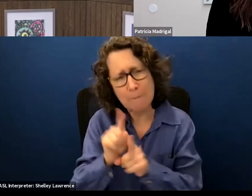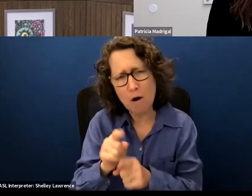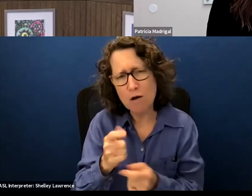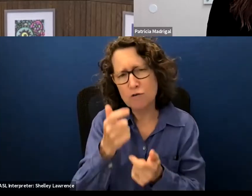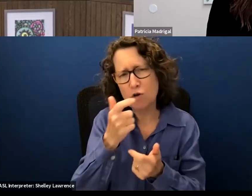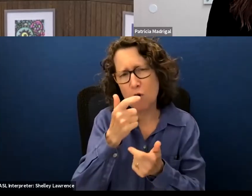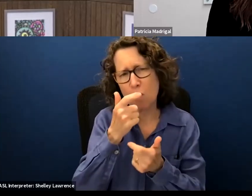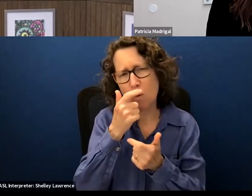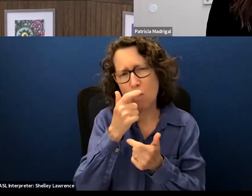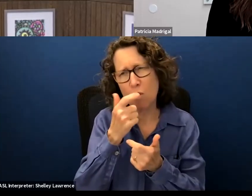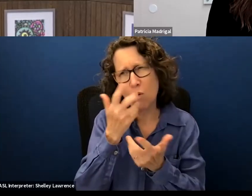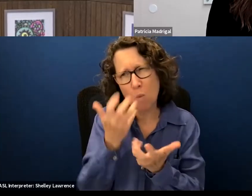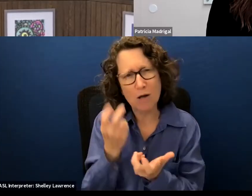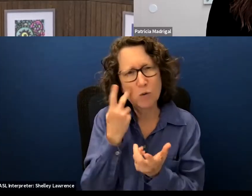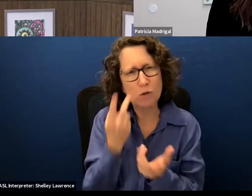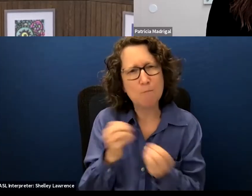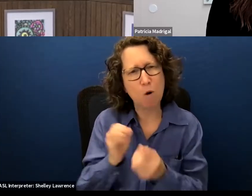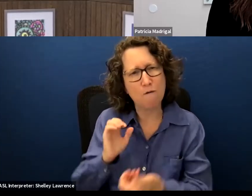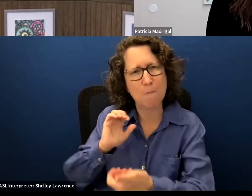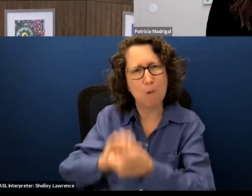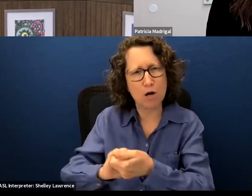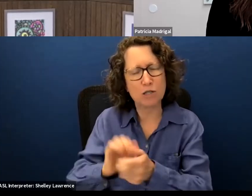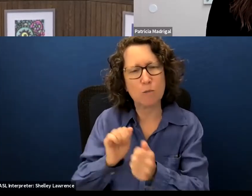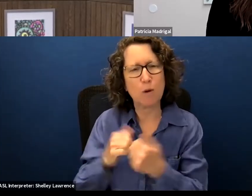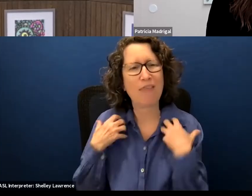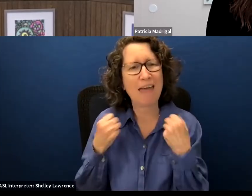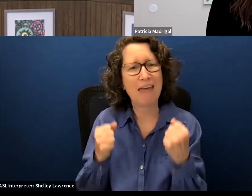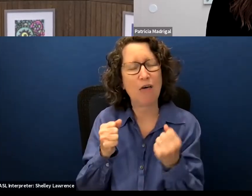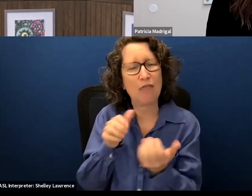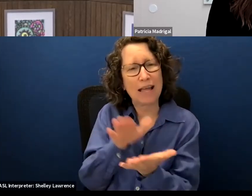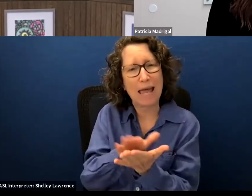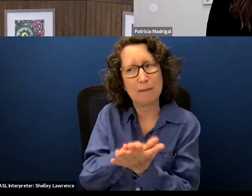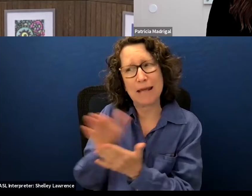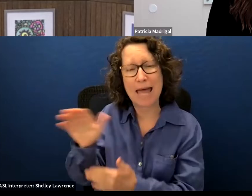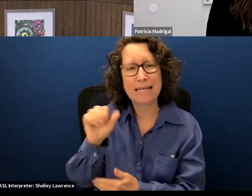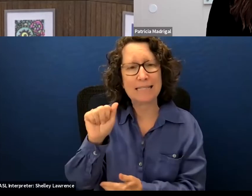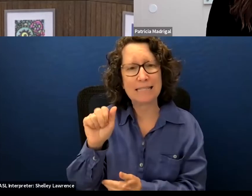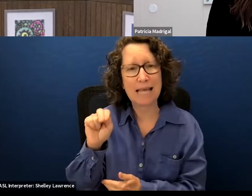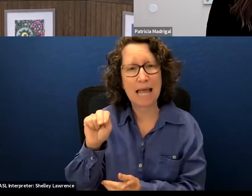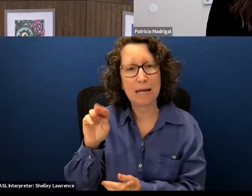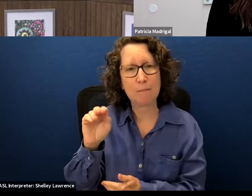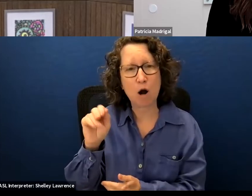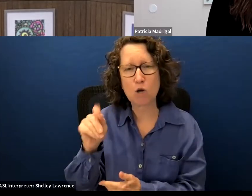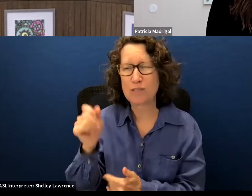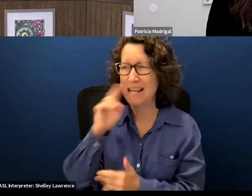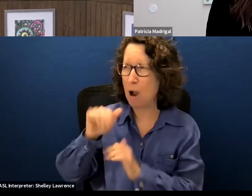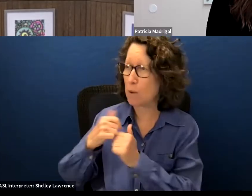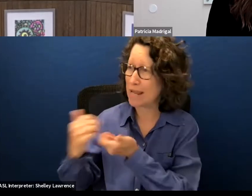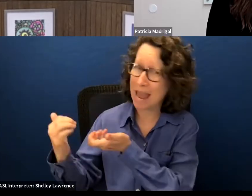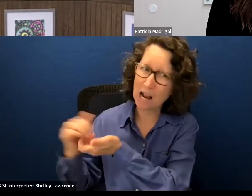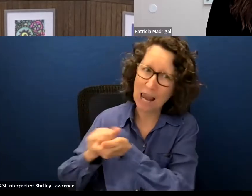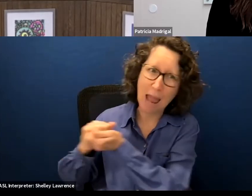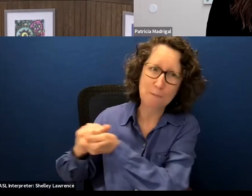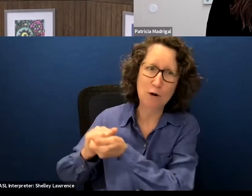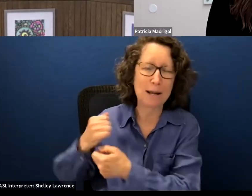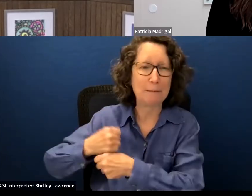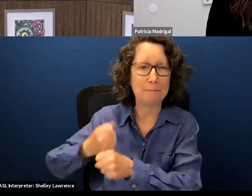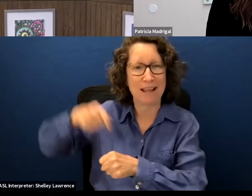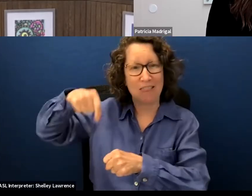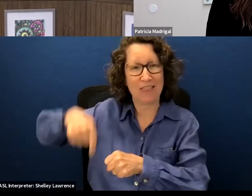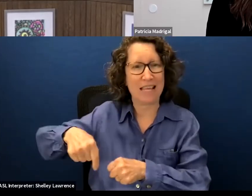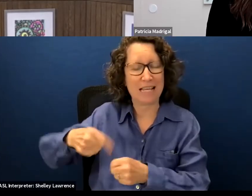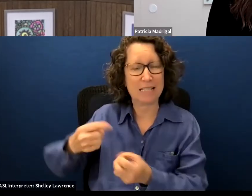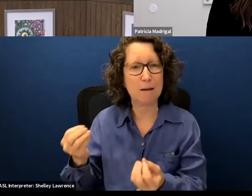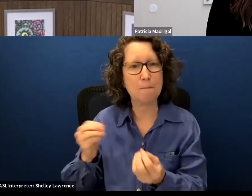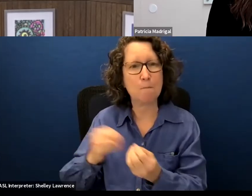interested to see more of a partnership with the Health Academy at San Marcos and see how we can collaborate and make this even a